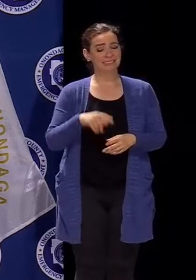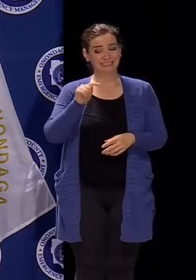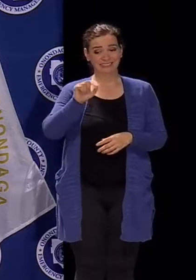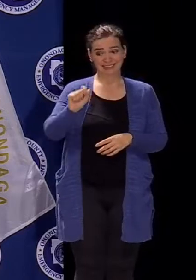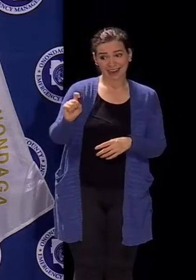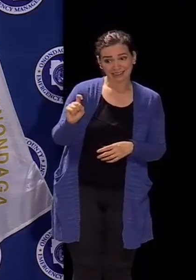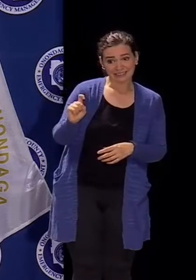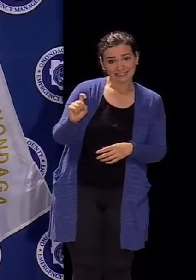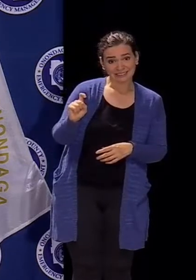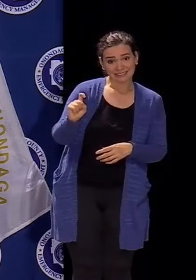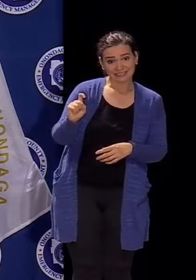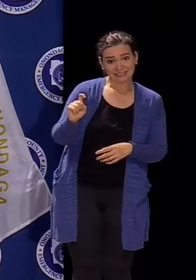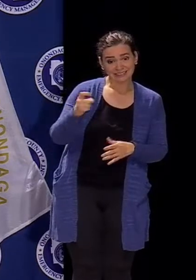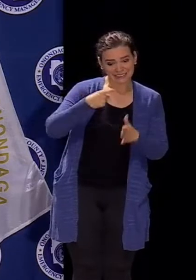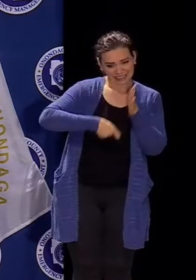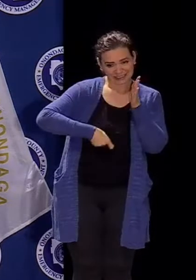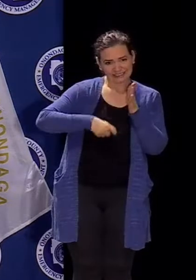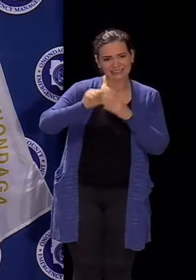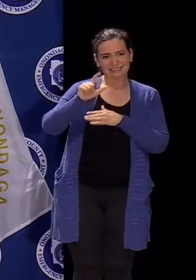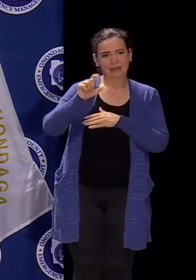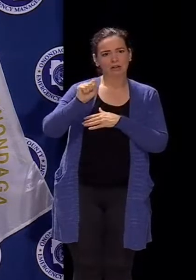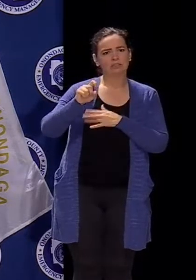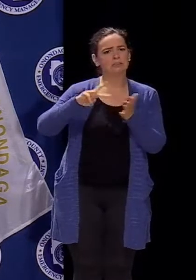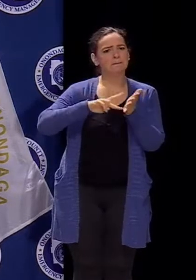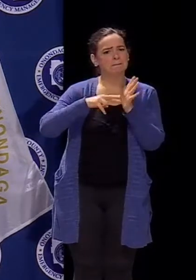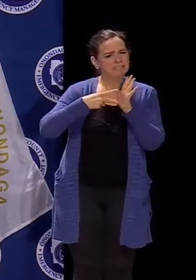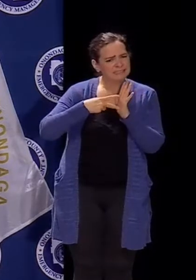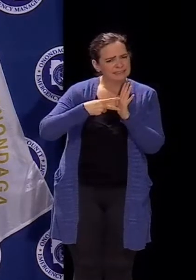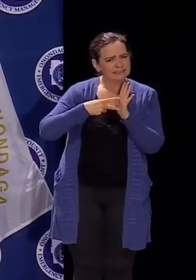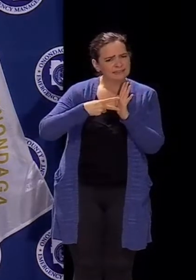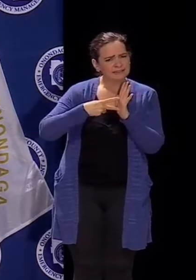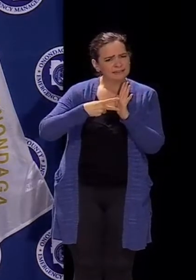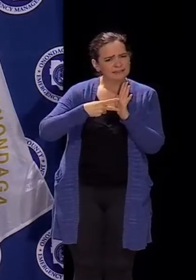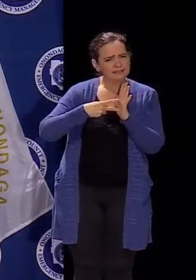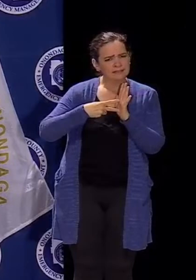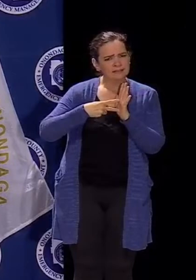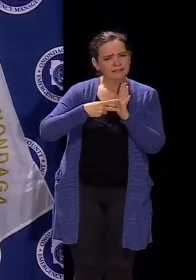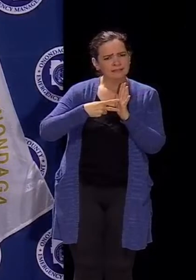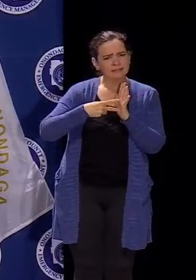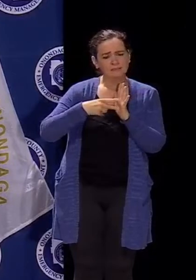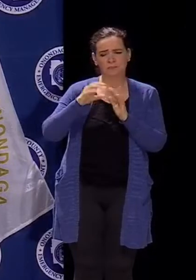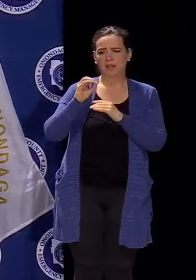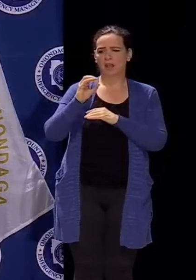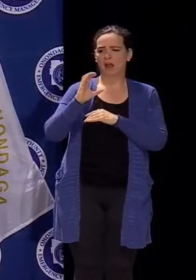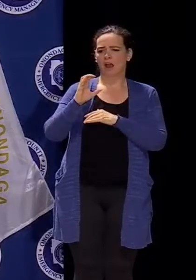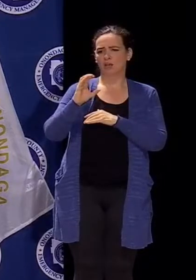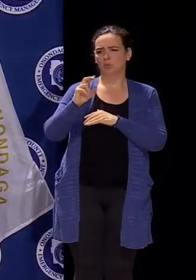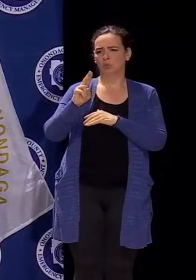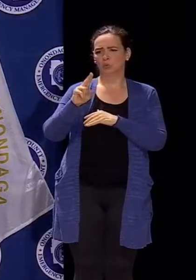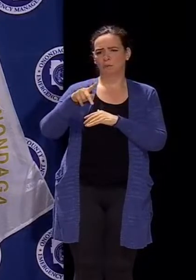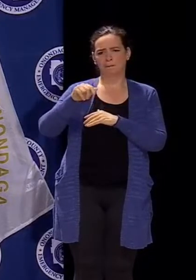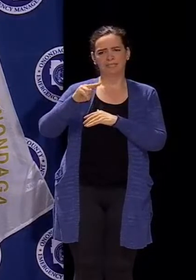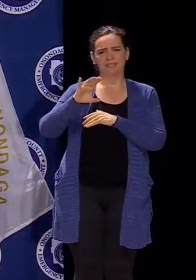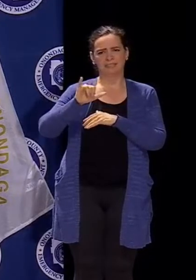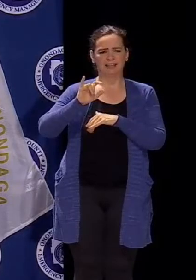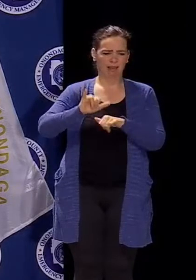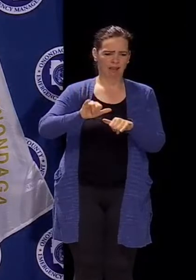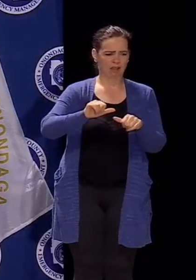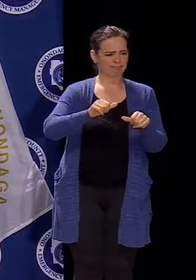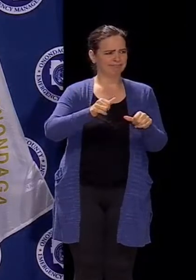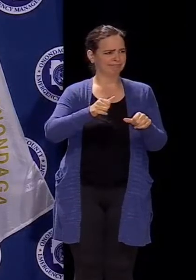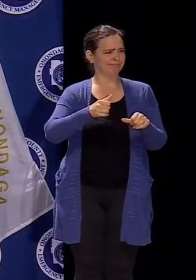bust. So where that budget itself is, if we can get a third of what we budgeted